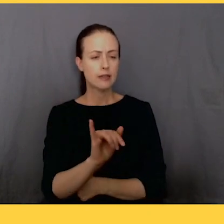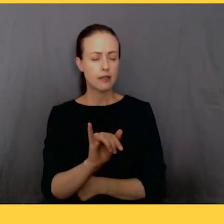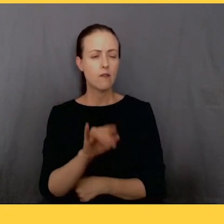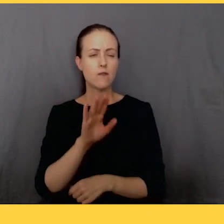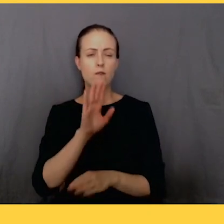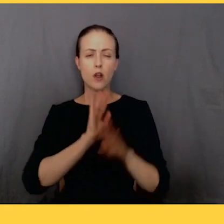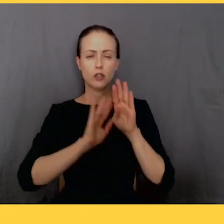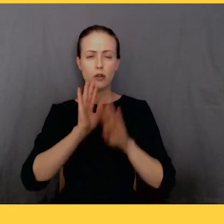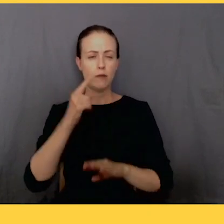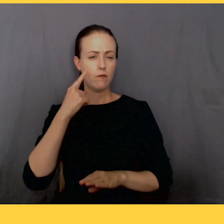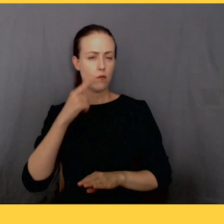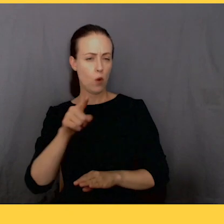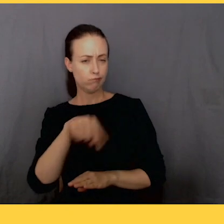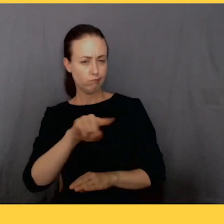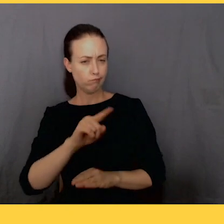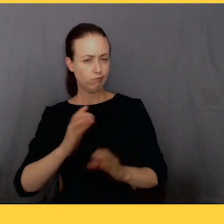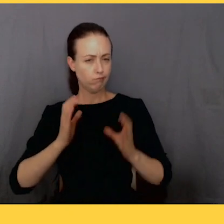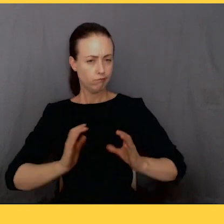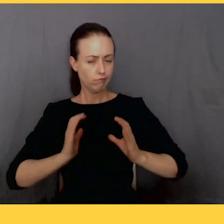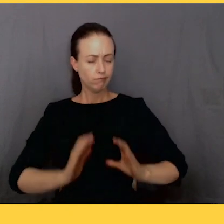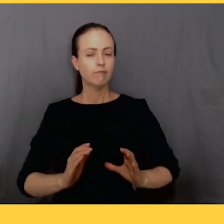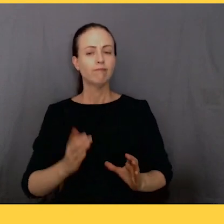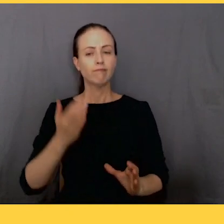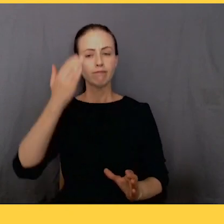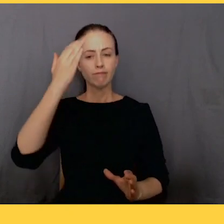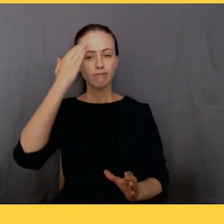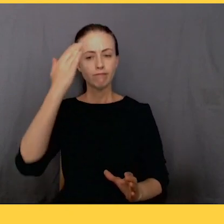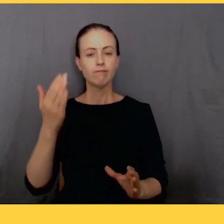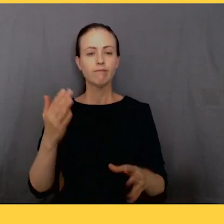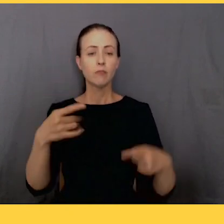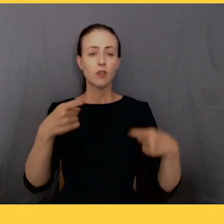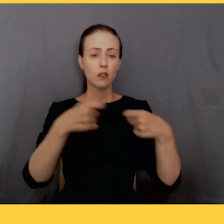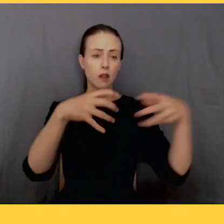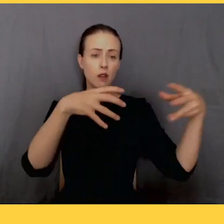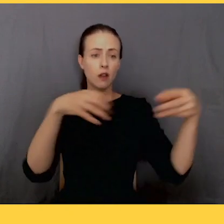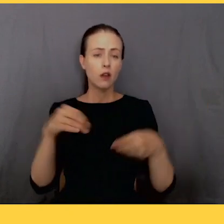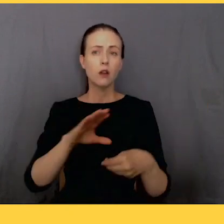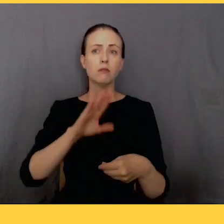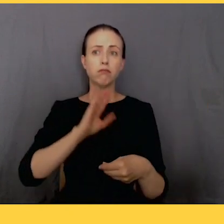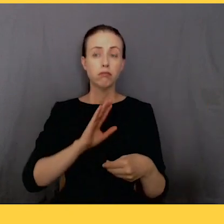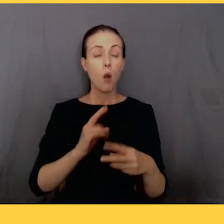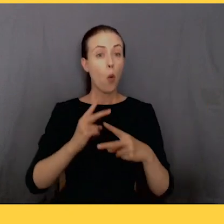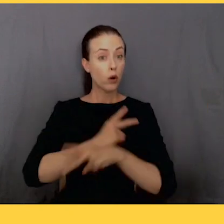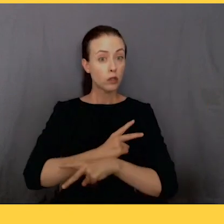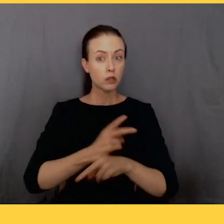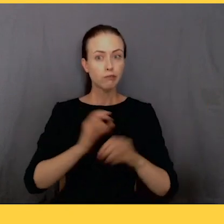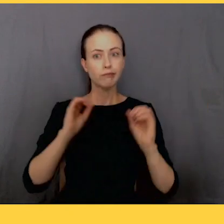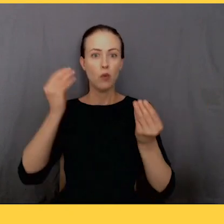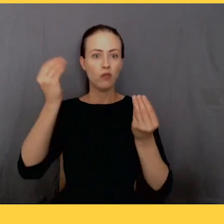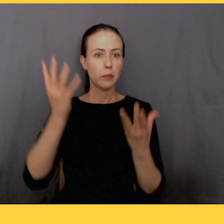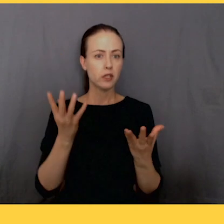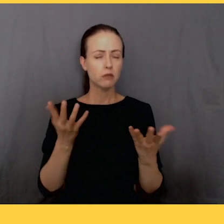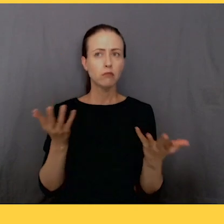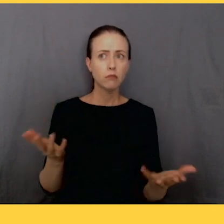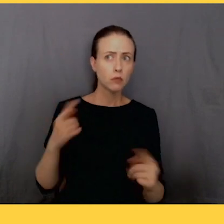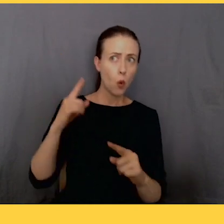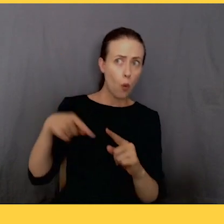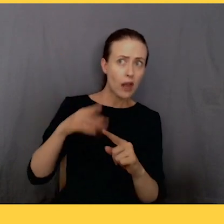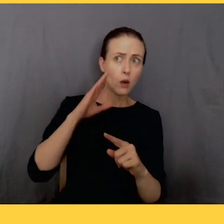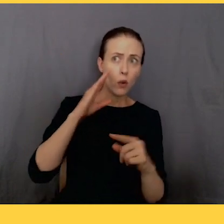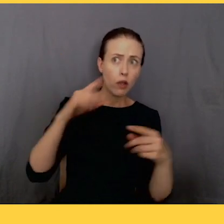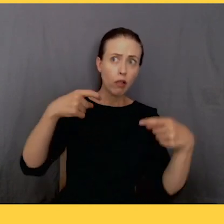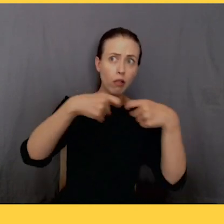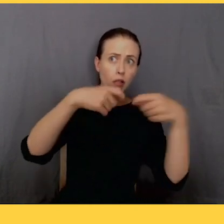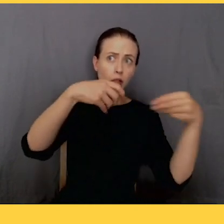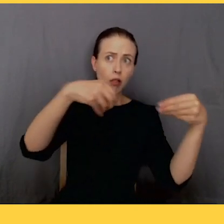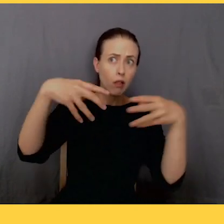one of the events. It's frustrating to not have information. So it was one of the most important things for us to do was to give you guys